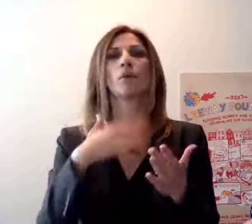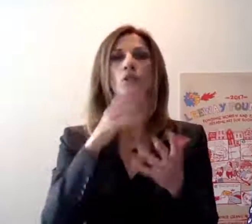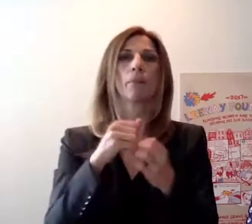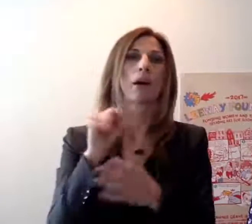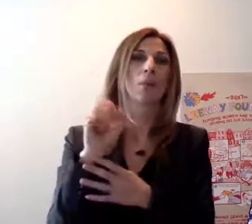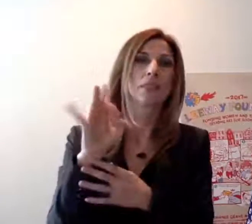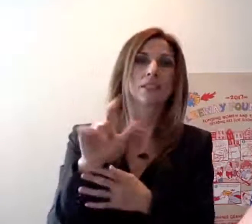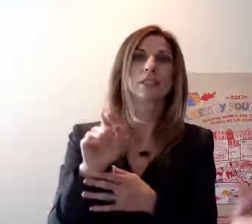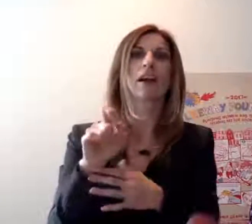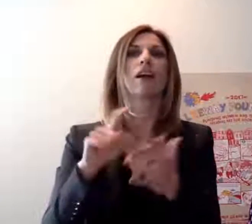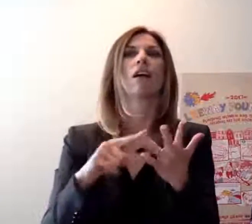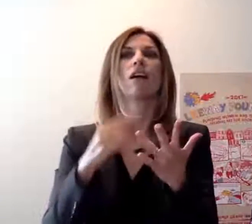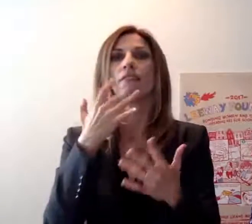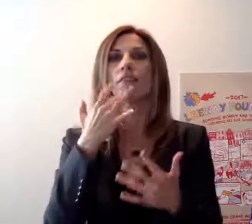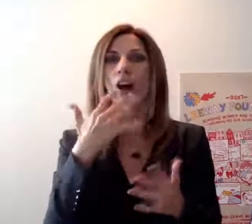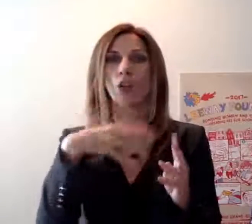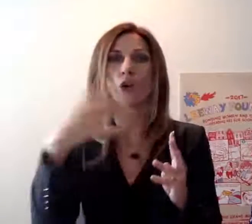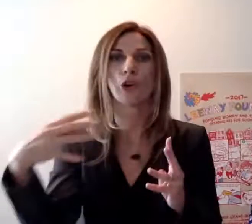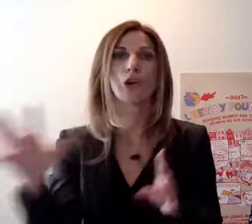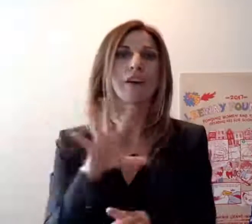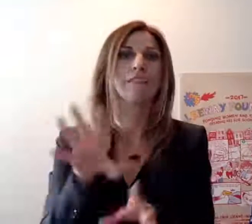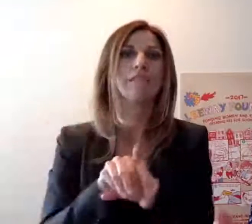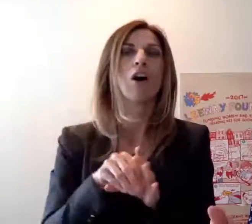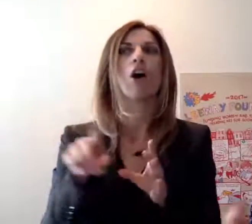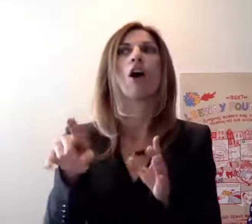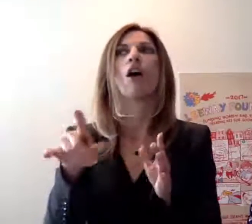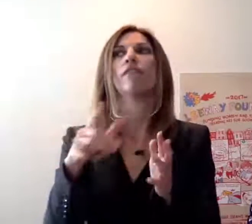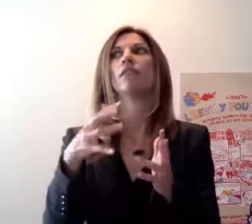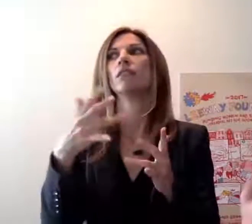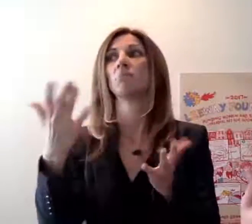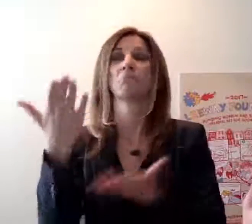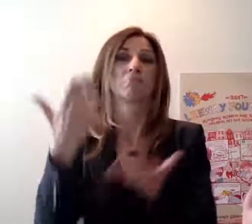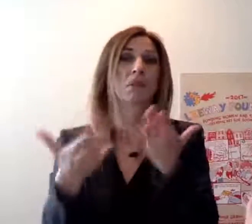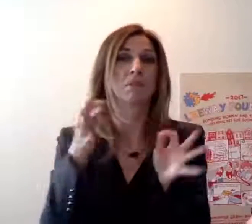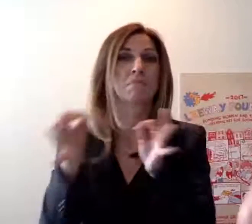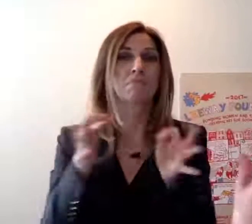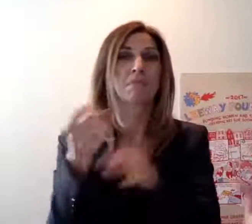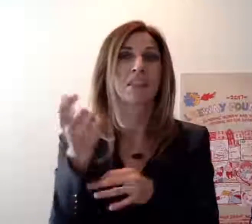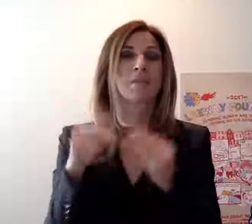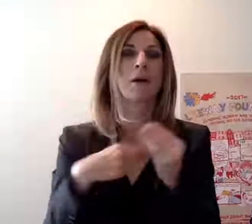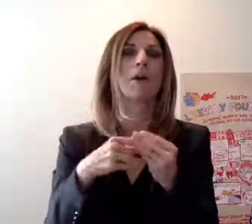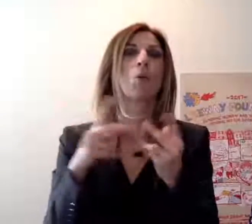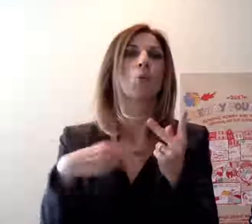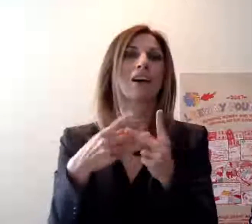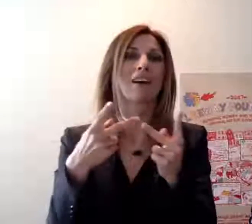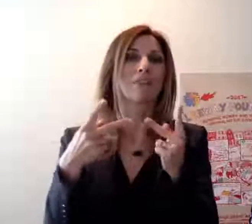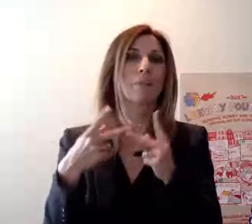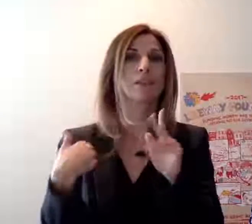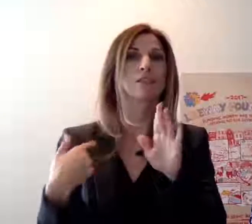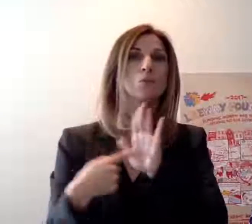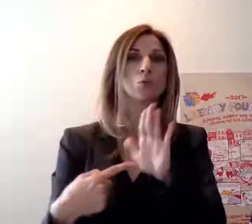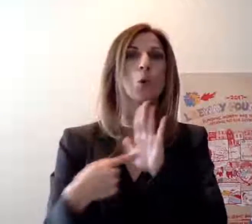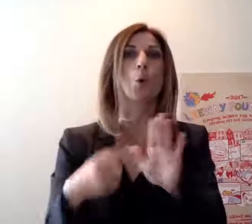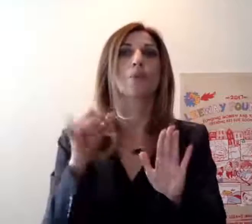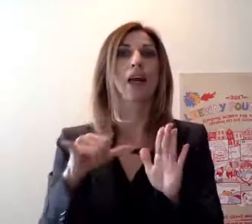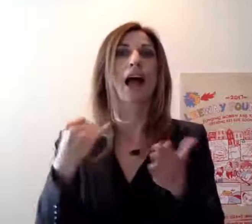of it, the color scheme, and then you might say a little bit about what kinds of places you exhibited it,